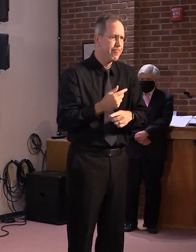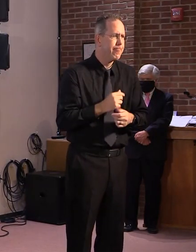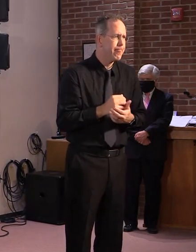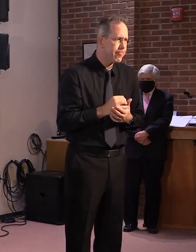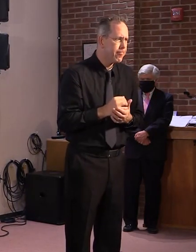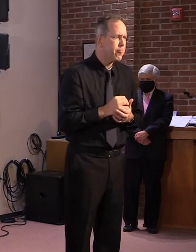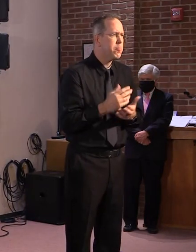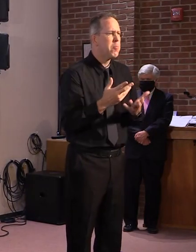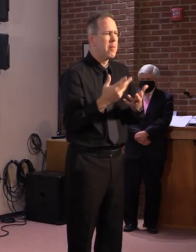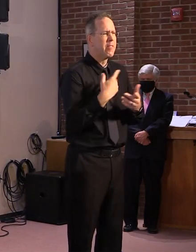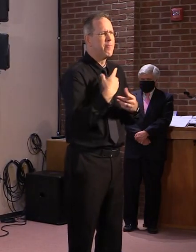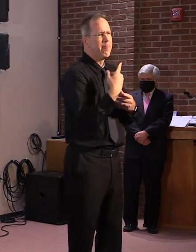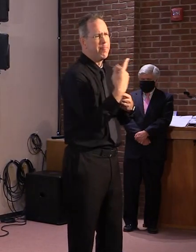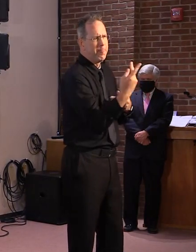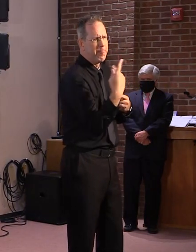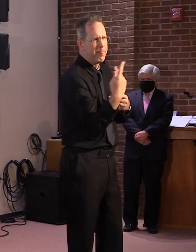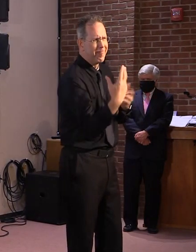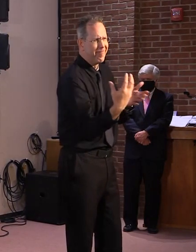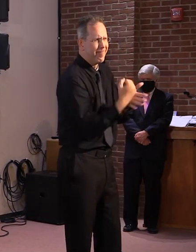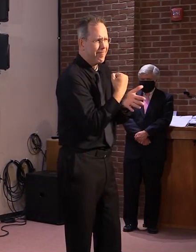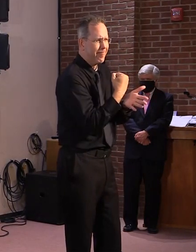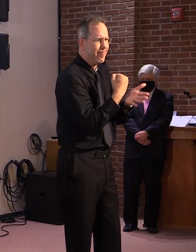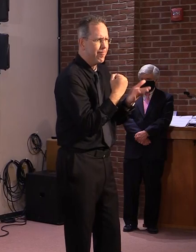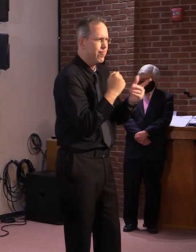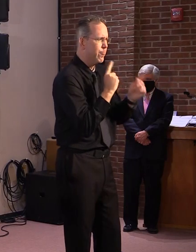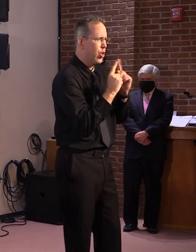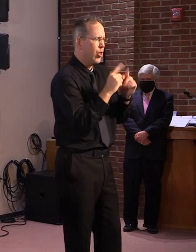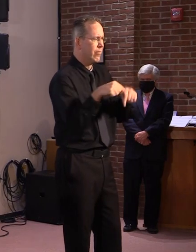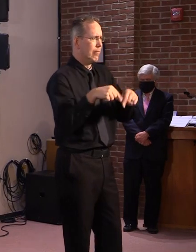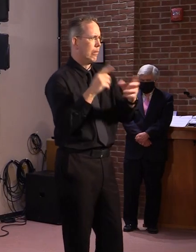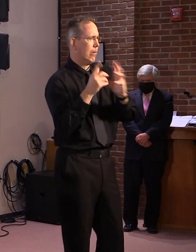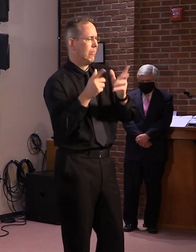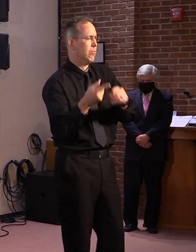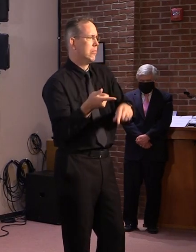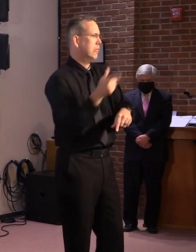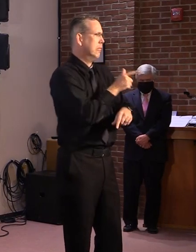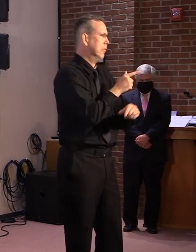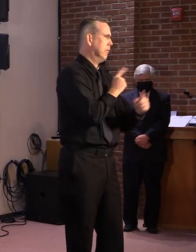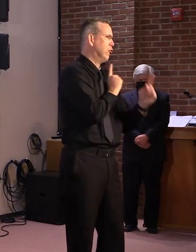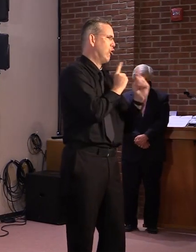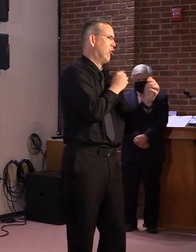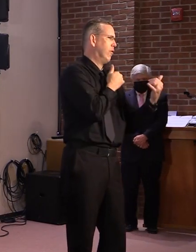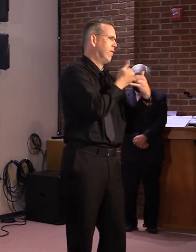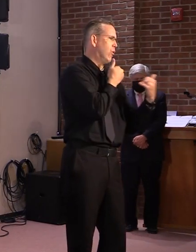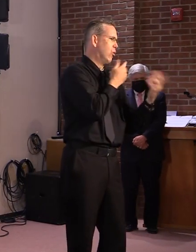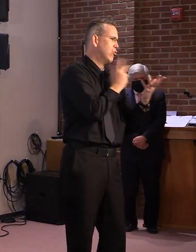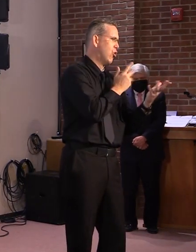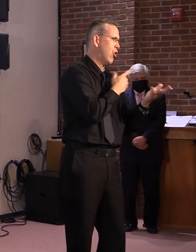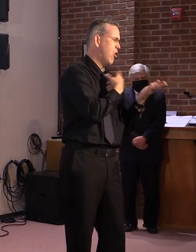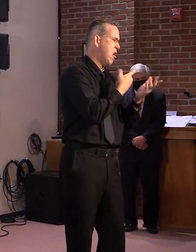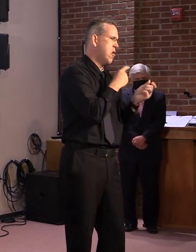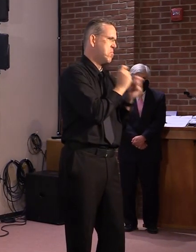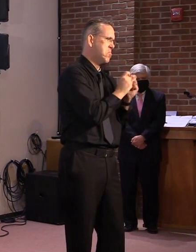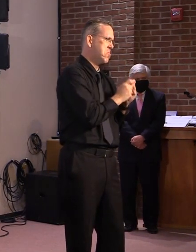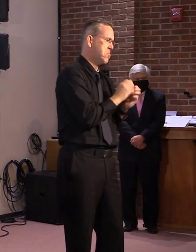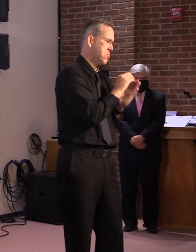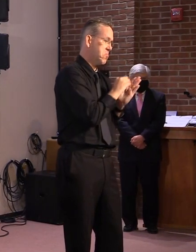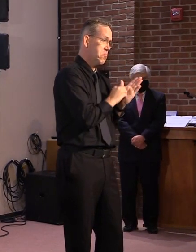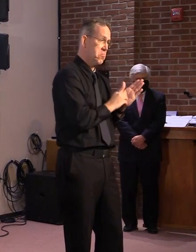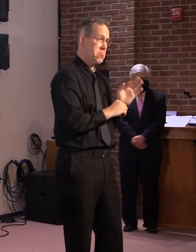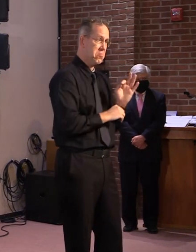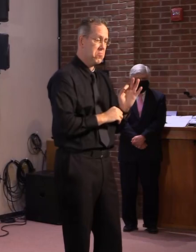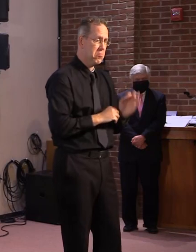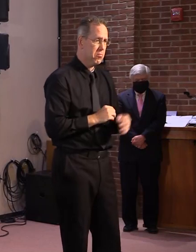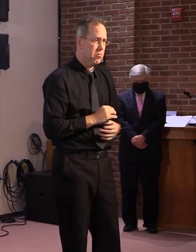about specifically. That would be great. Yeah, thank you very much. Yeah, thank you. Okay. Thanks. All right,